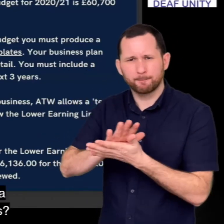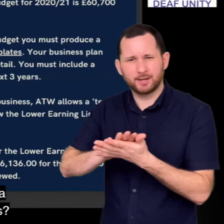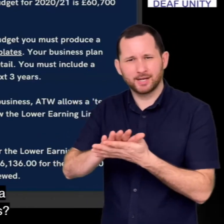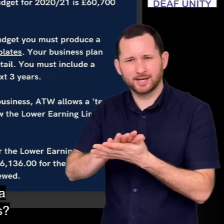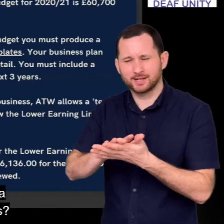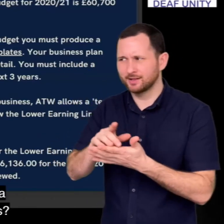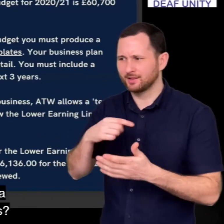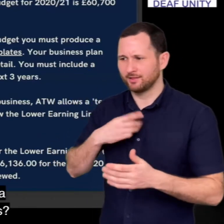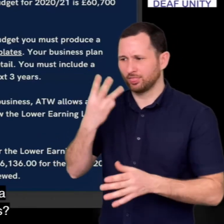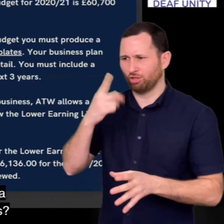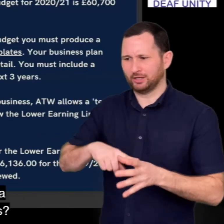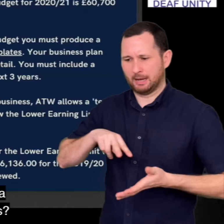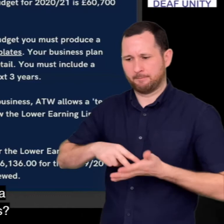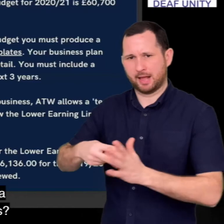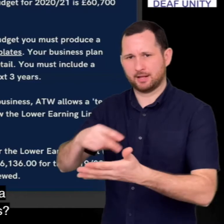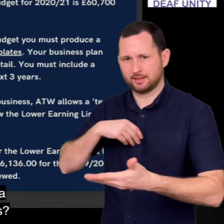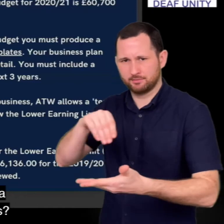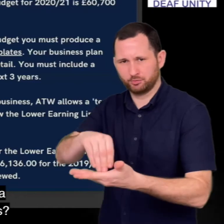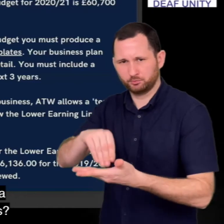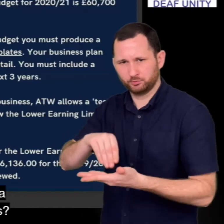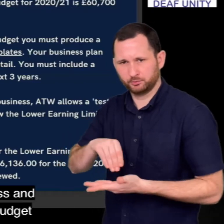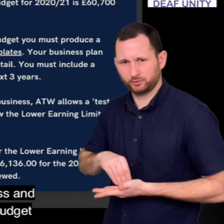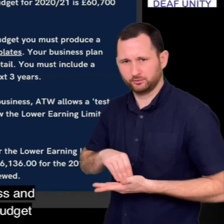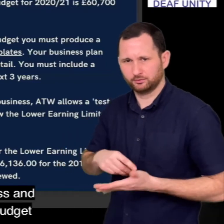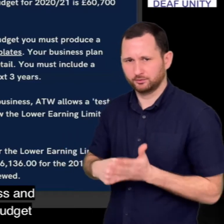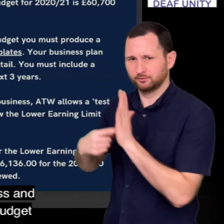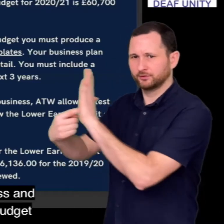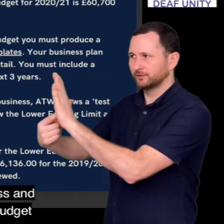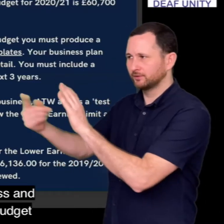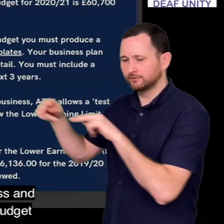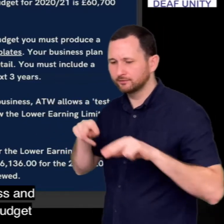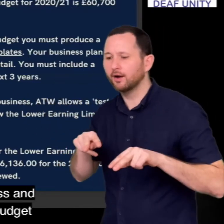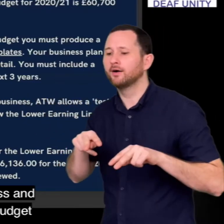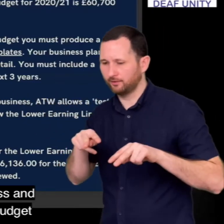Can you put in place a budget for 3 years? Because